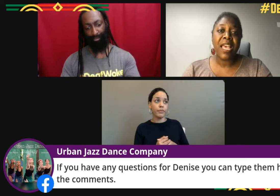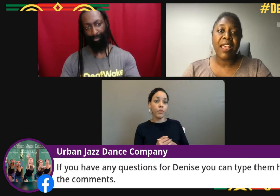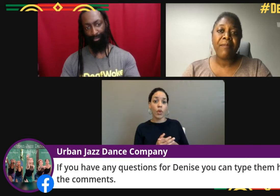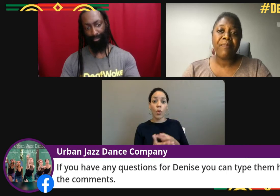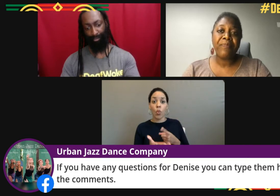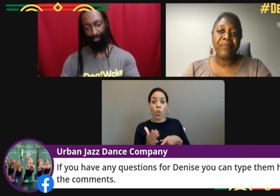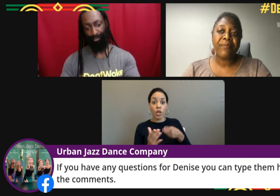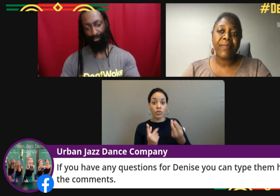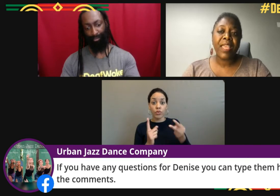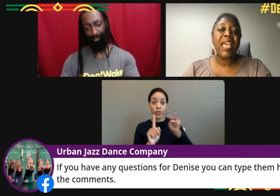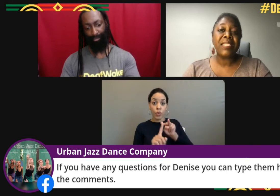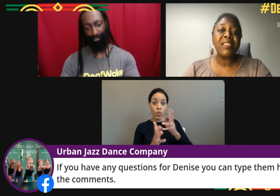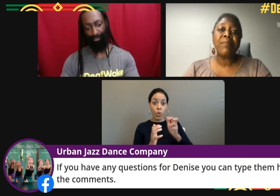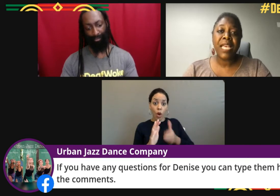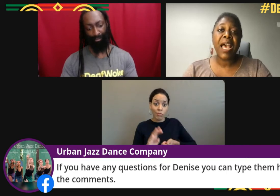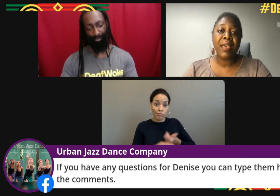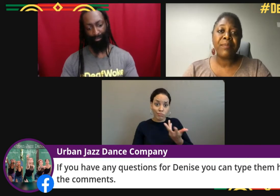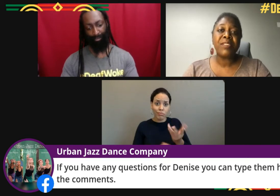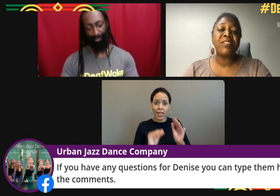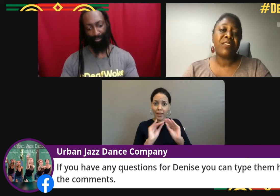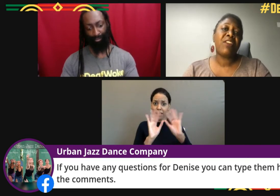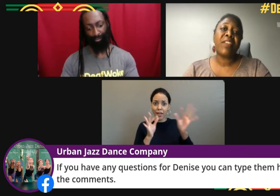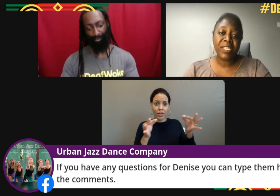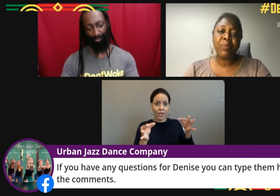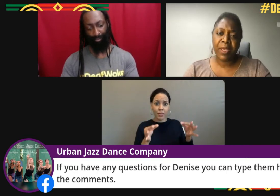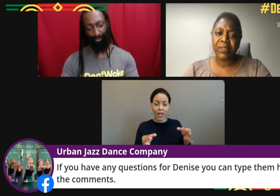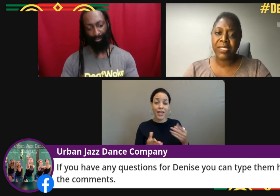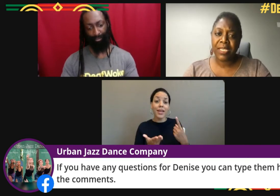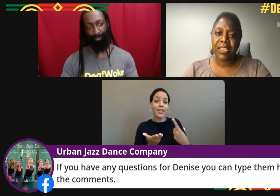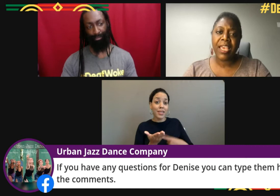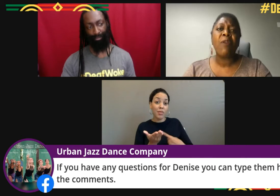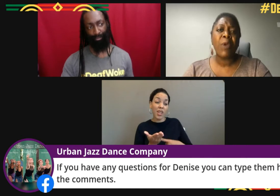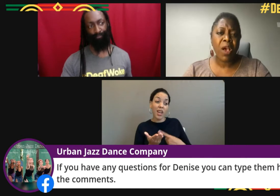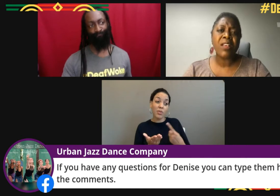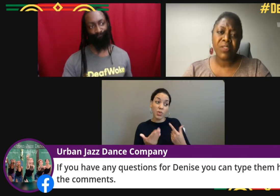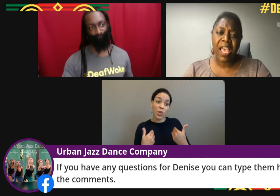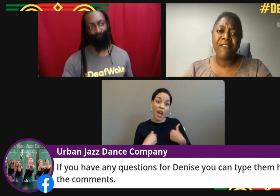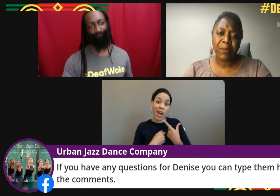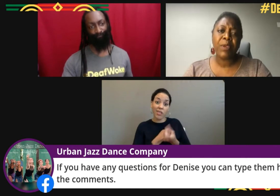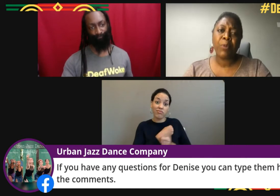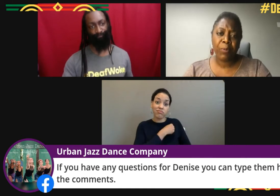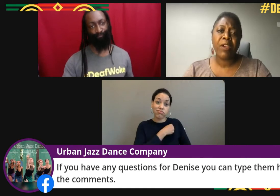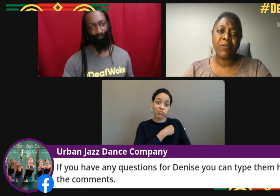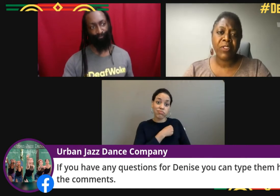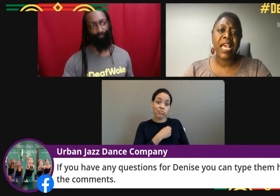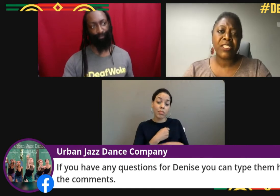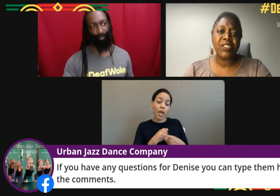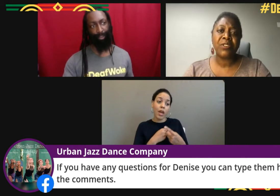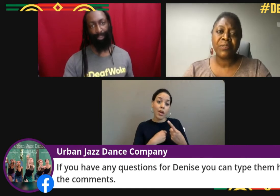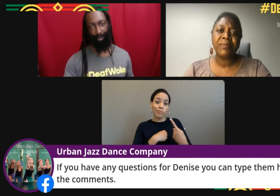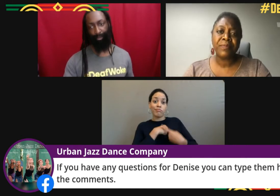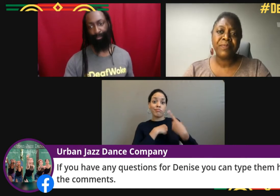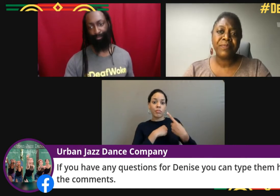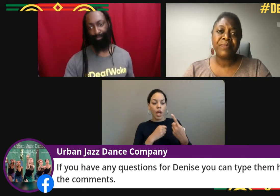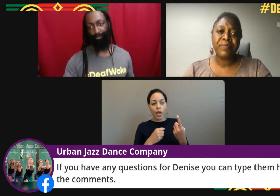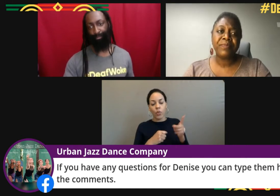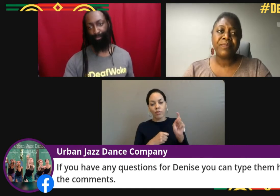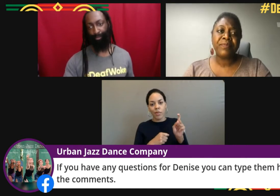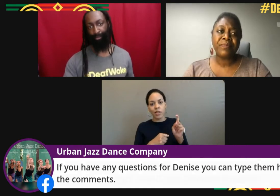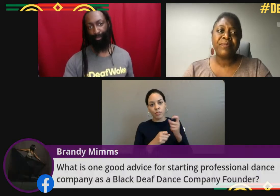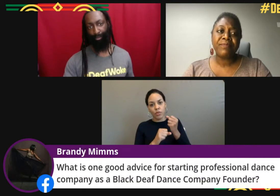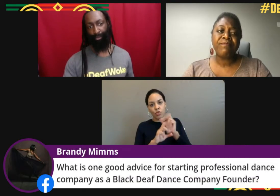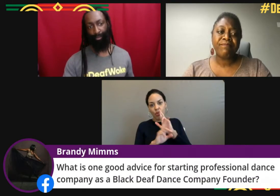have to say. And sometimes there is penalty, and we also have to be prepared for that too.